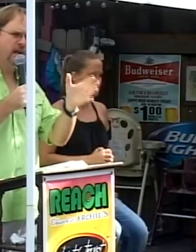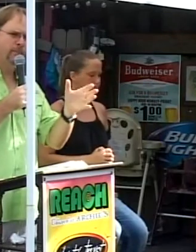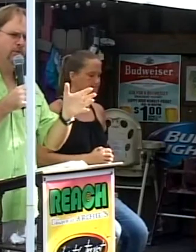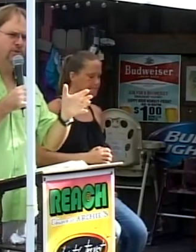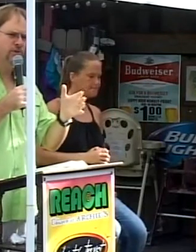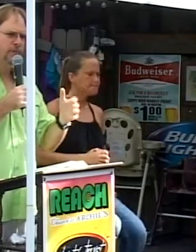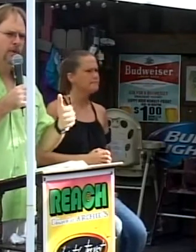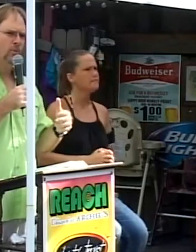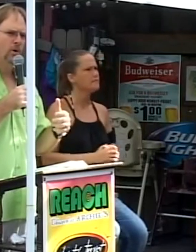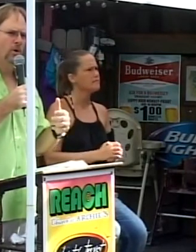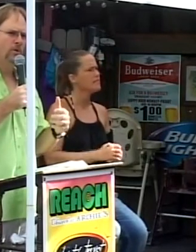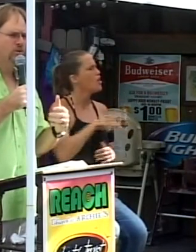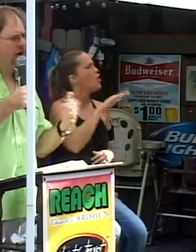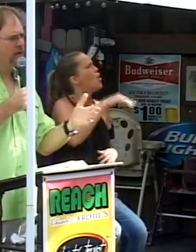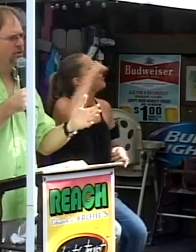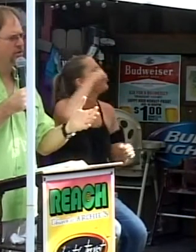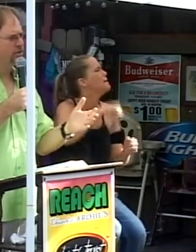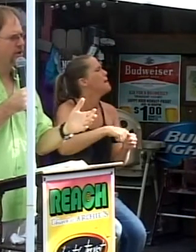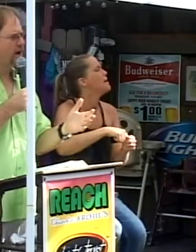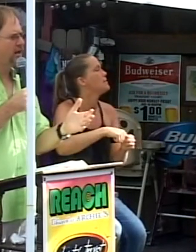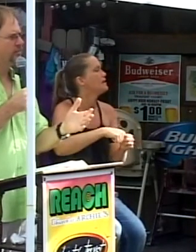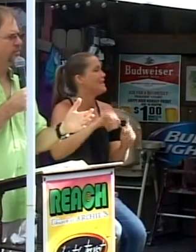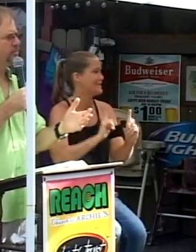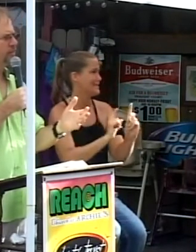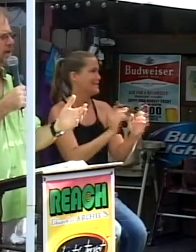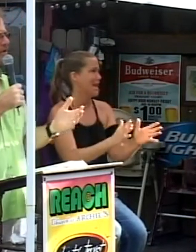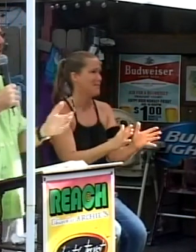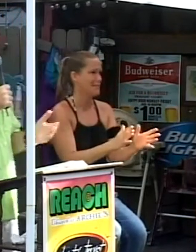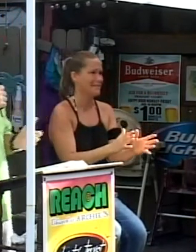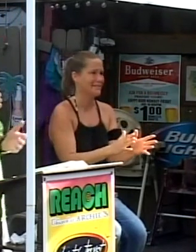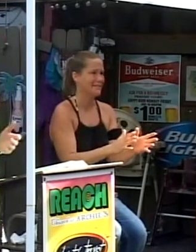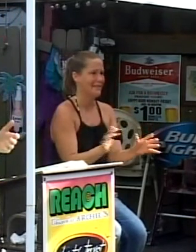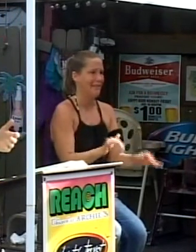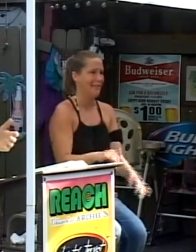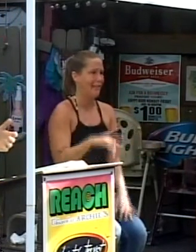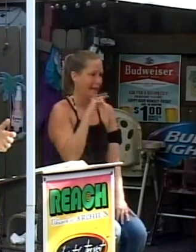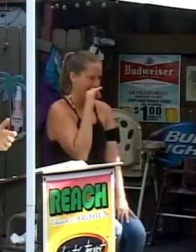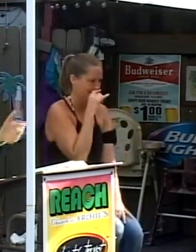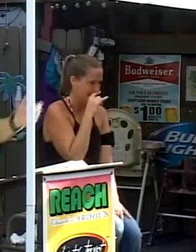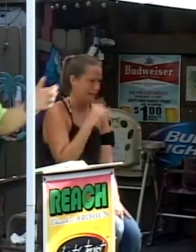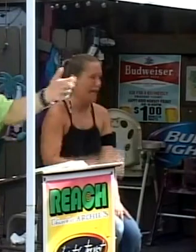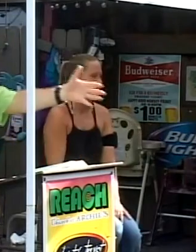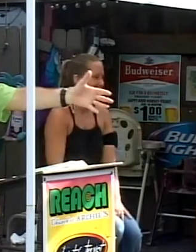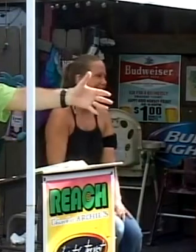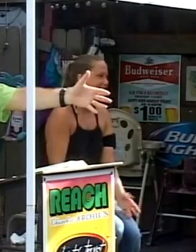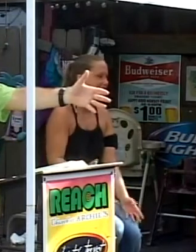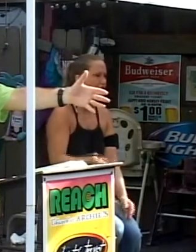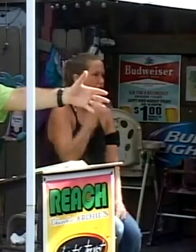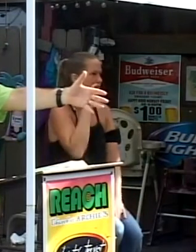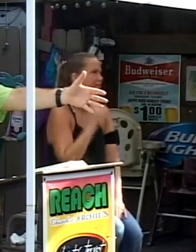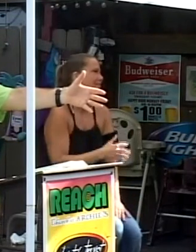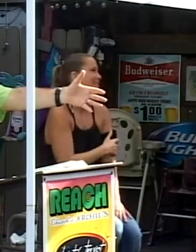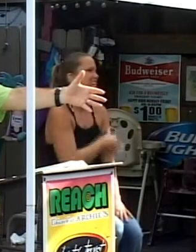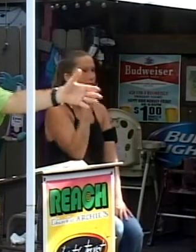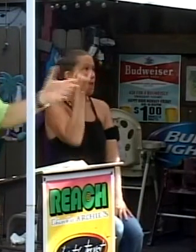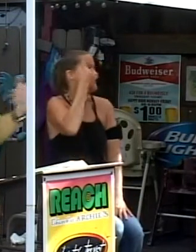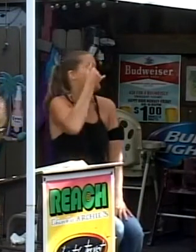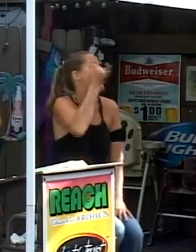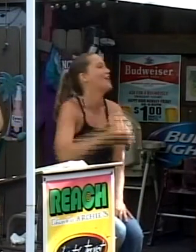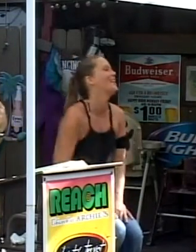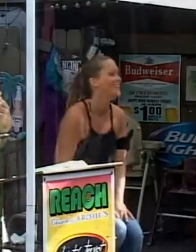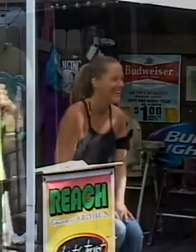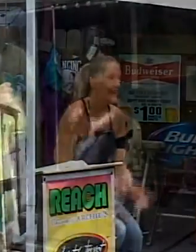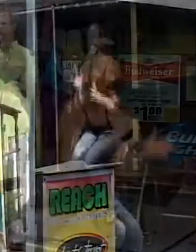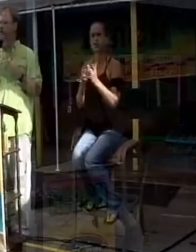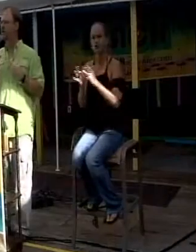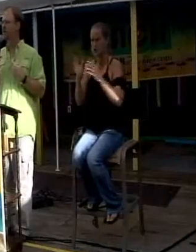the disciples were childish at times with Jesus. He would be teaching them great truth, and they